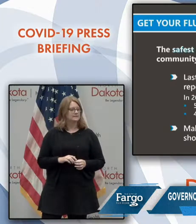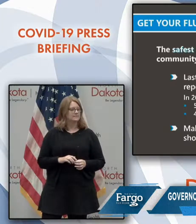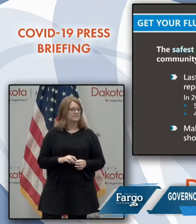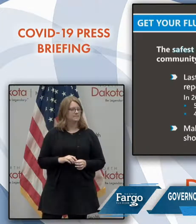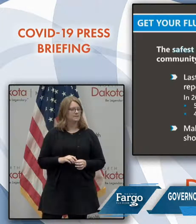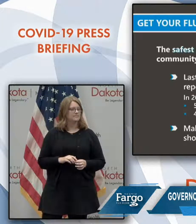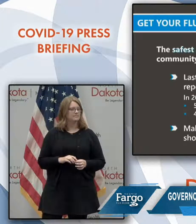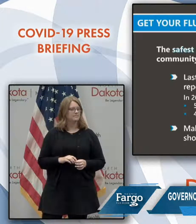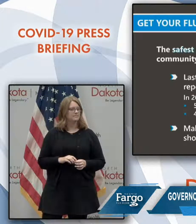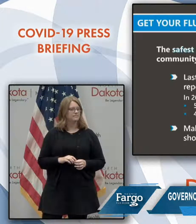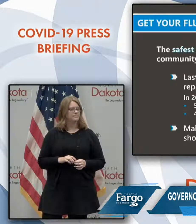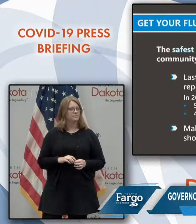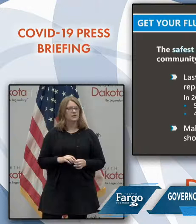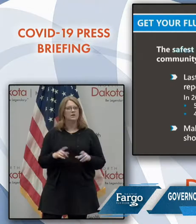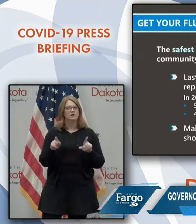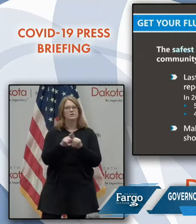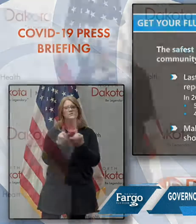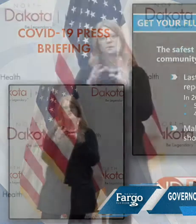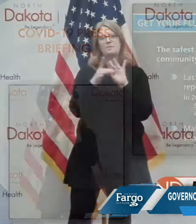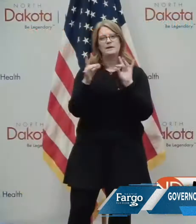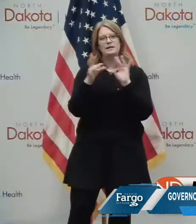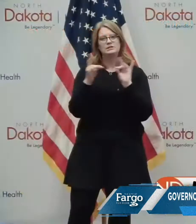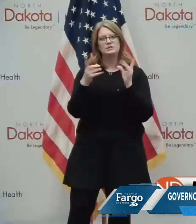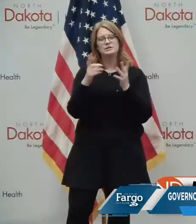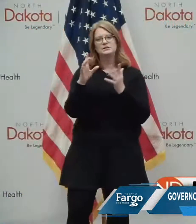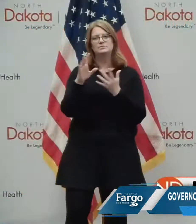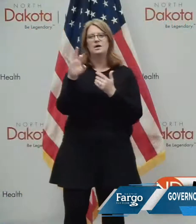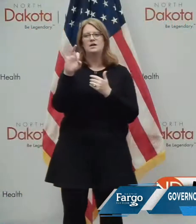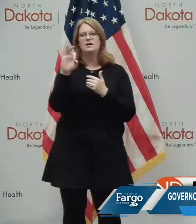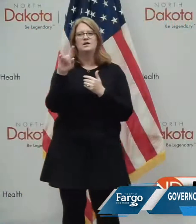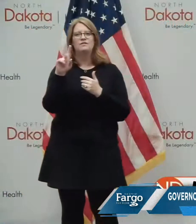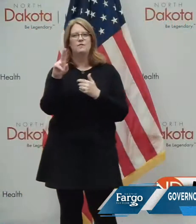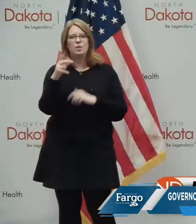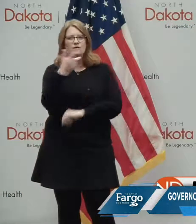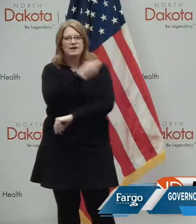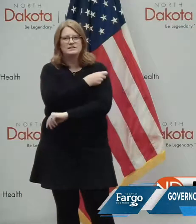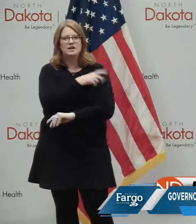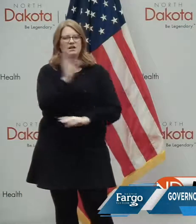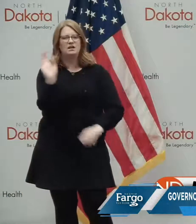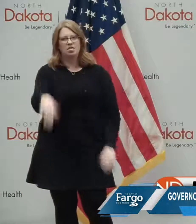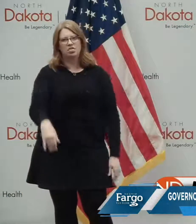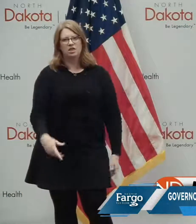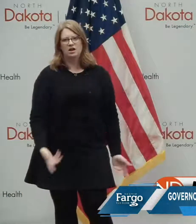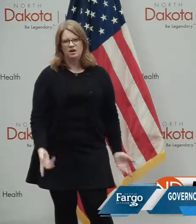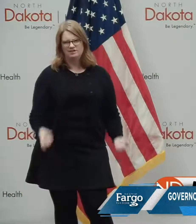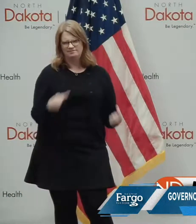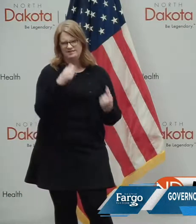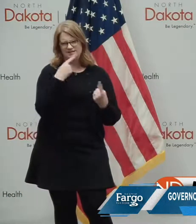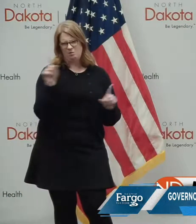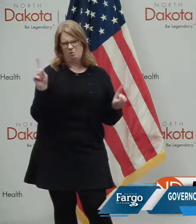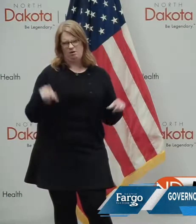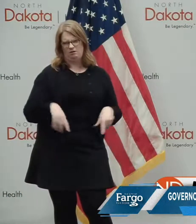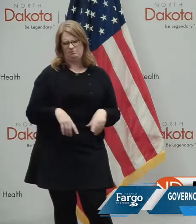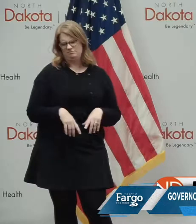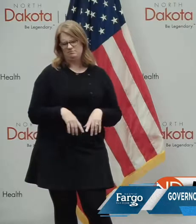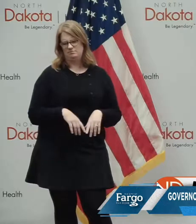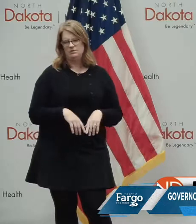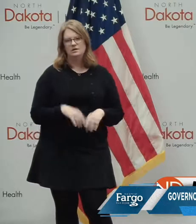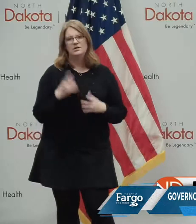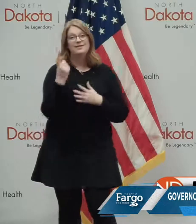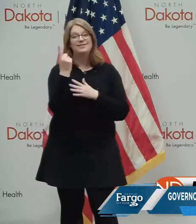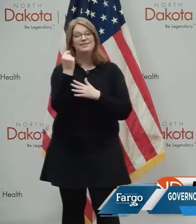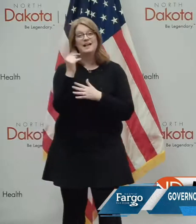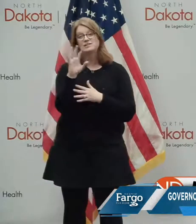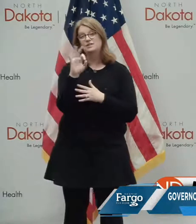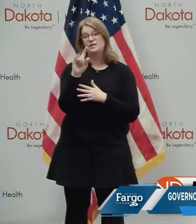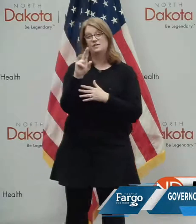I want to mention some of the things I hear about flu vaccine. A lot of times people say, well, the flu vaccine doesn't work. Last year, the flu